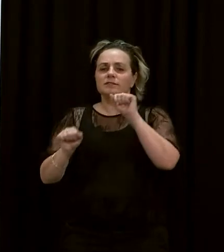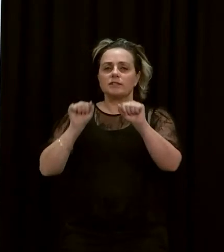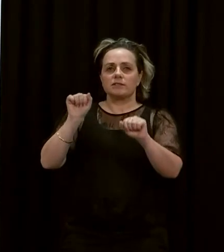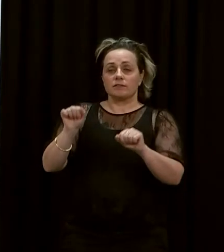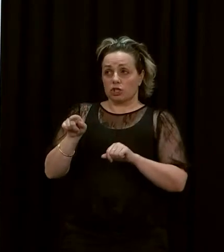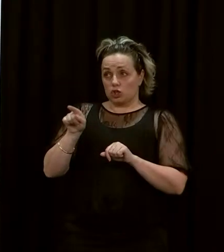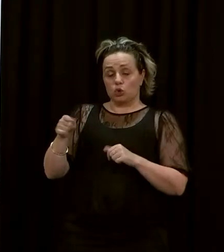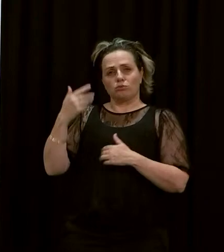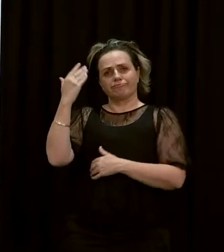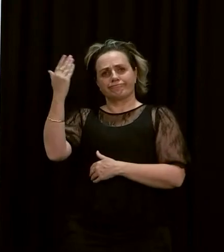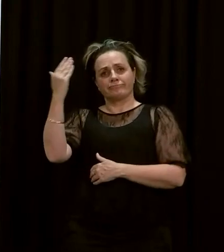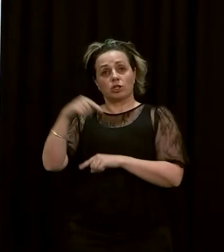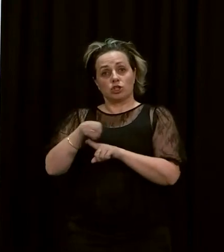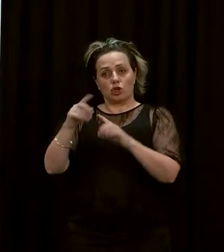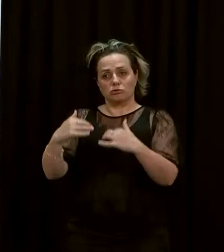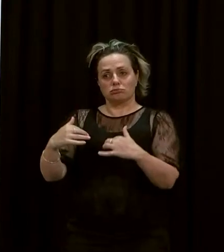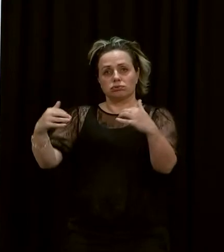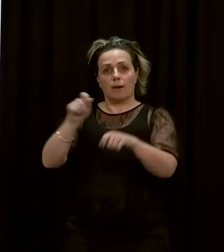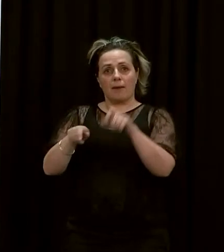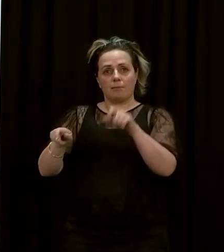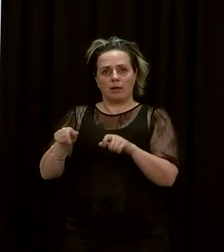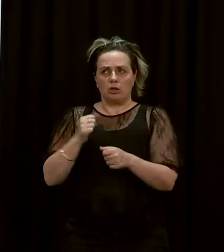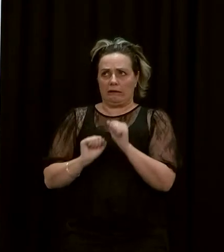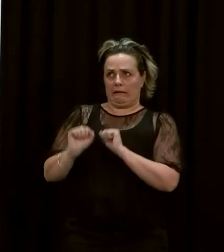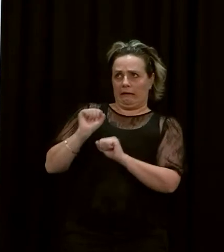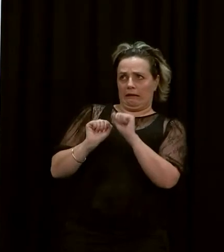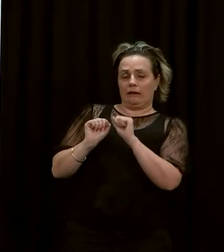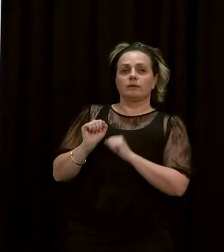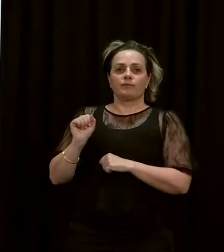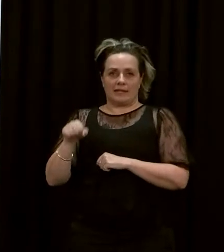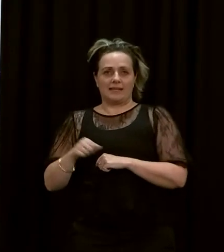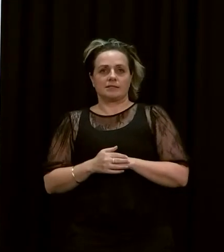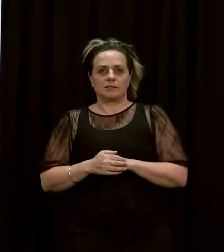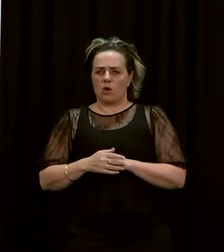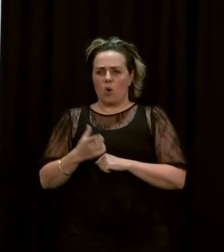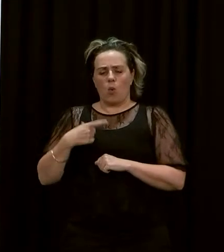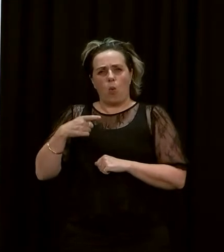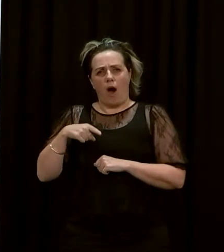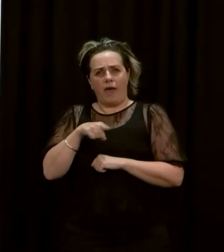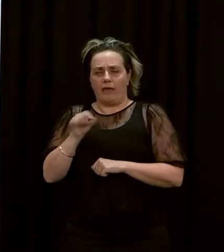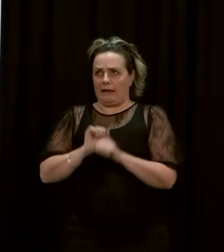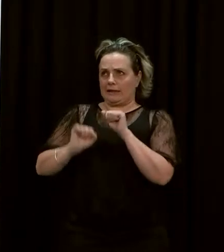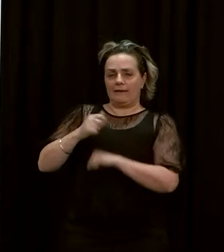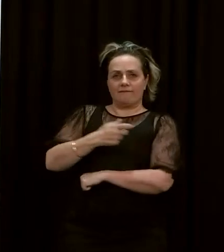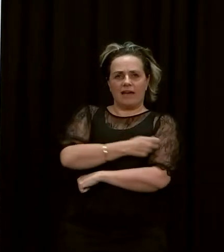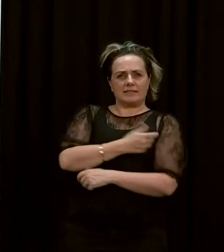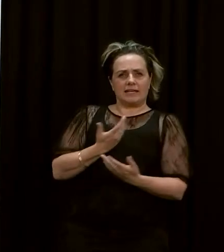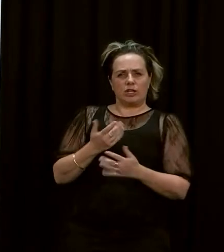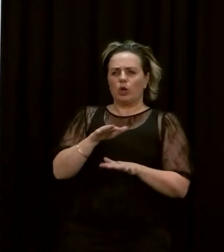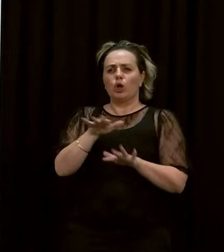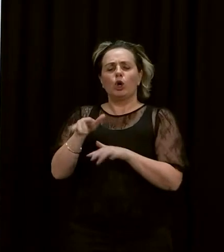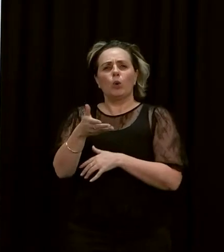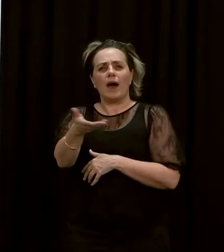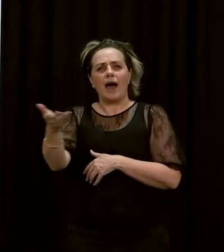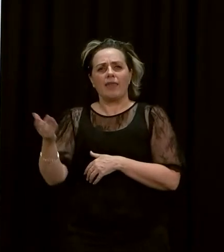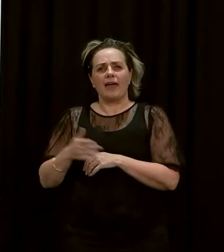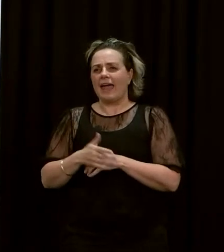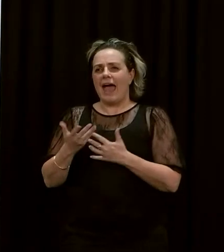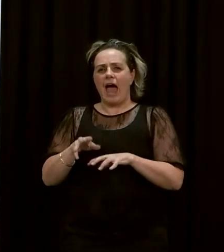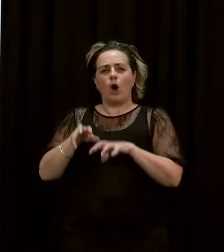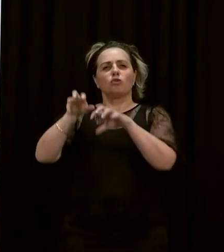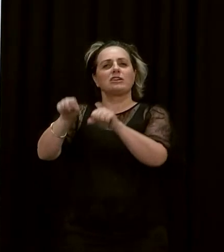speaking to people there who are vaccine hesitant? Yes. What are their reasons? What sort of demographic are they? How do you get to that other group